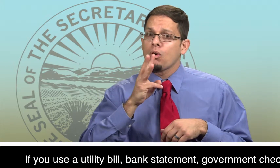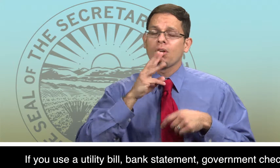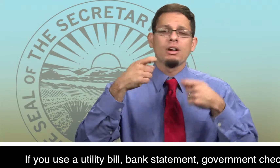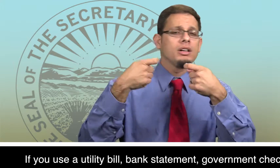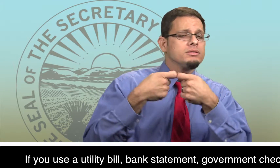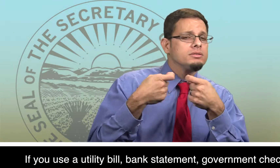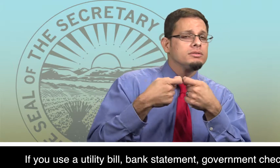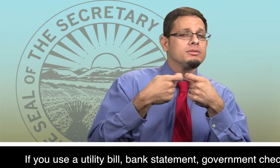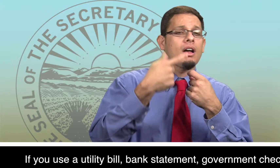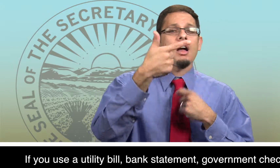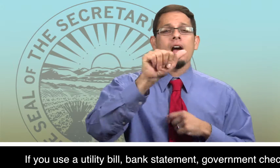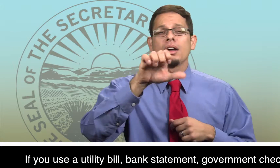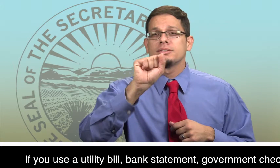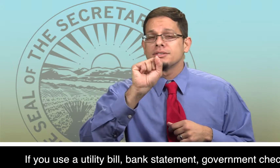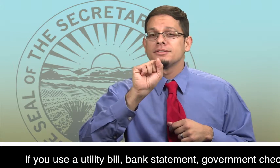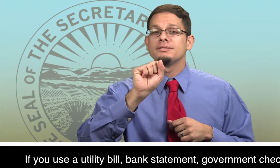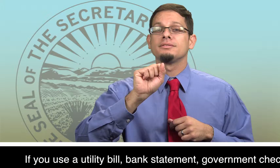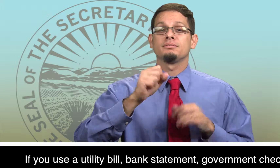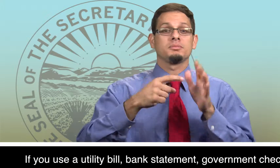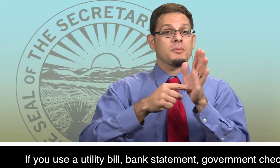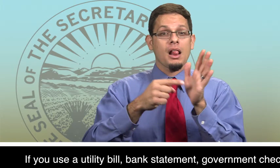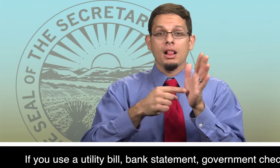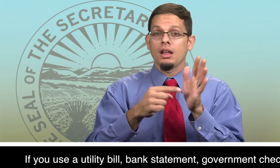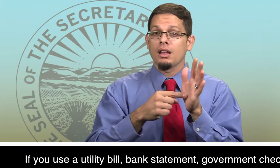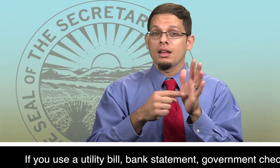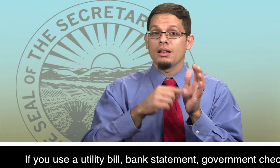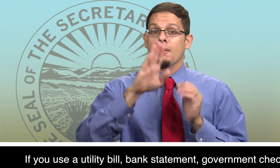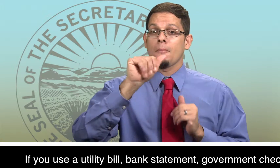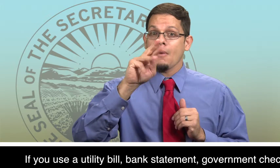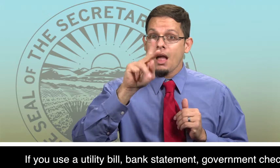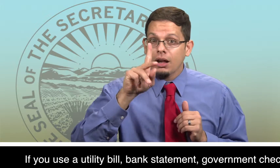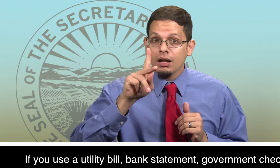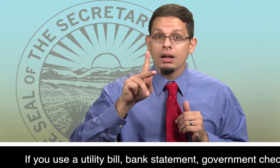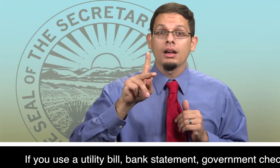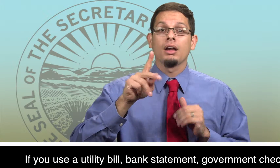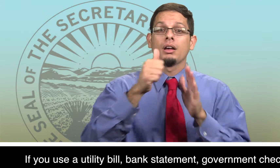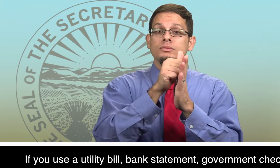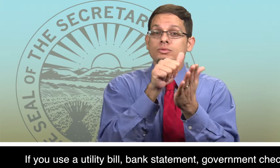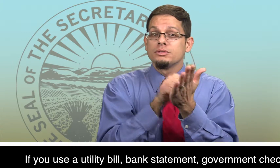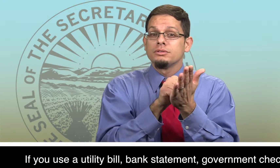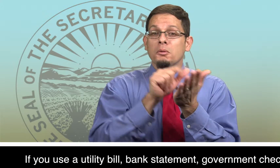you use a utility bill, bank statement, government check,